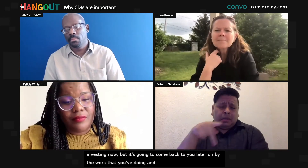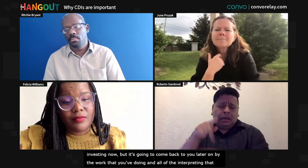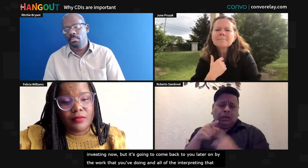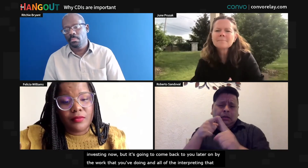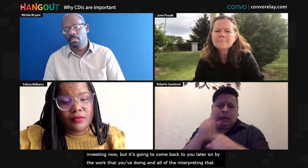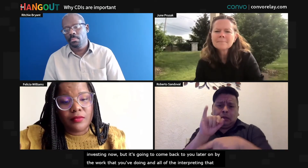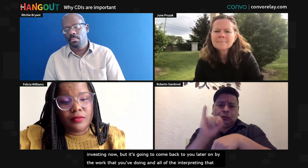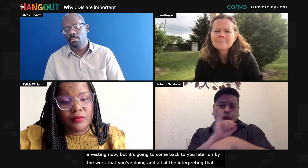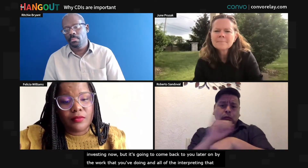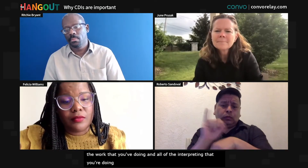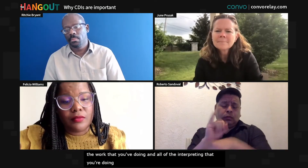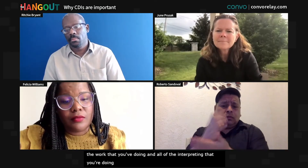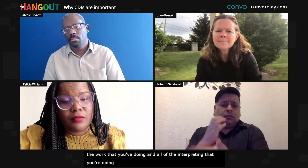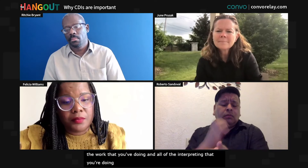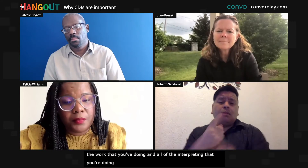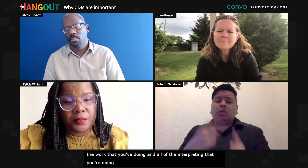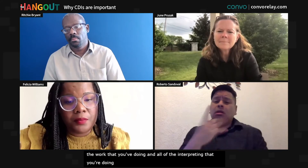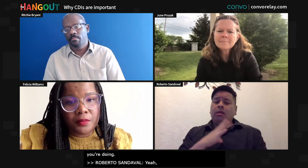yeah, I took a course in an